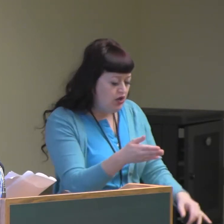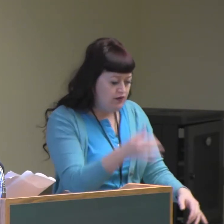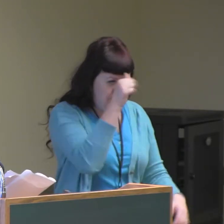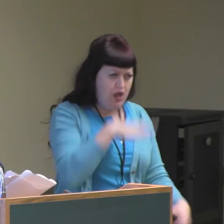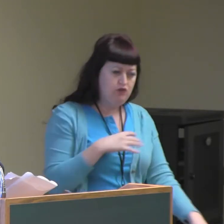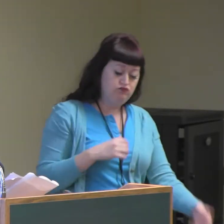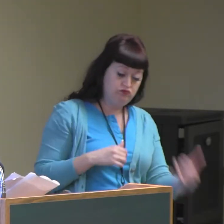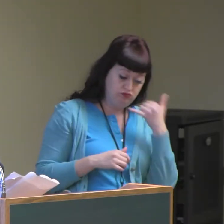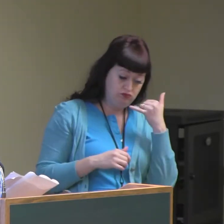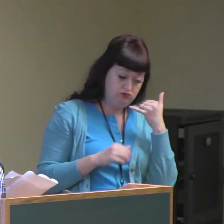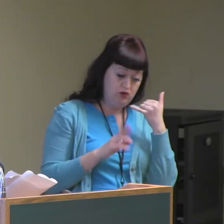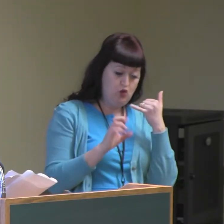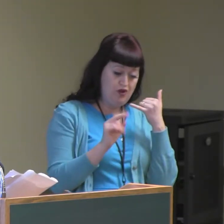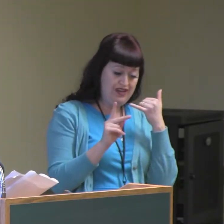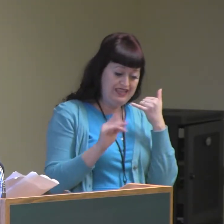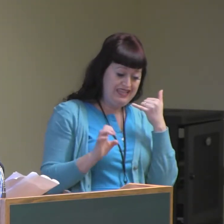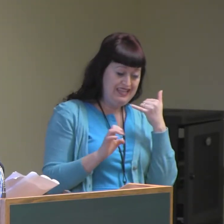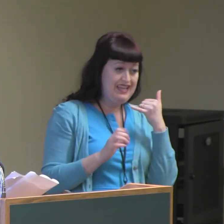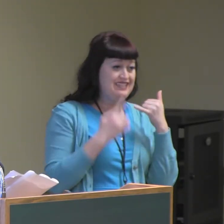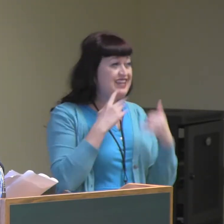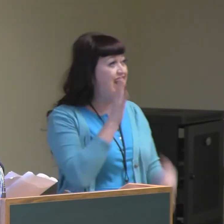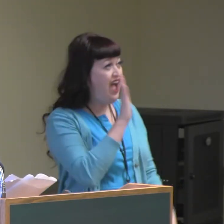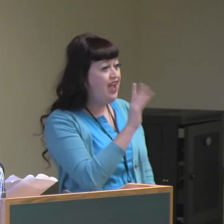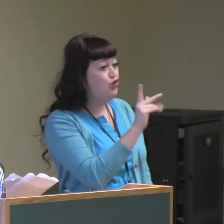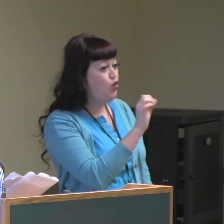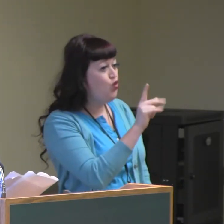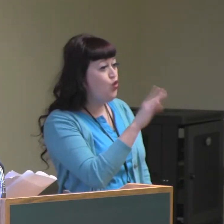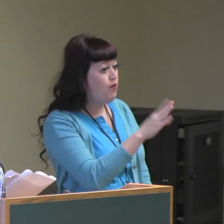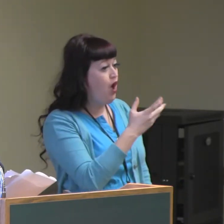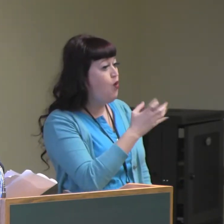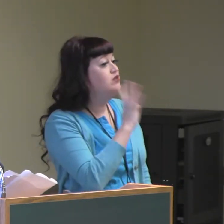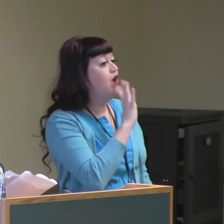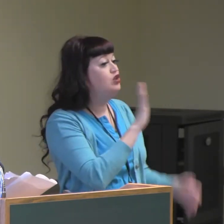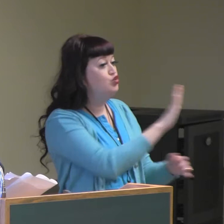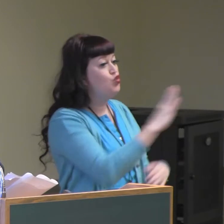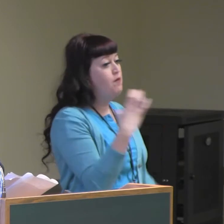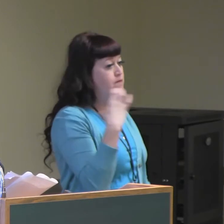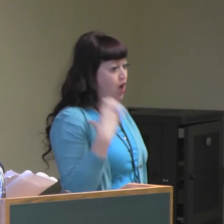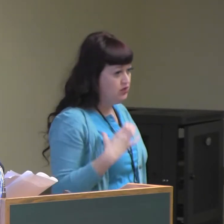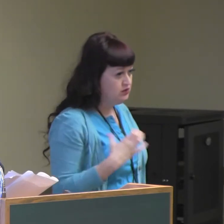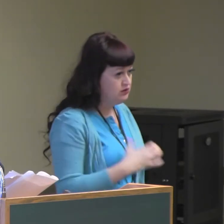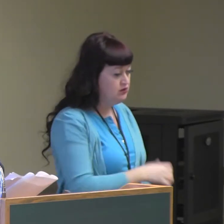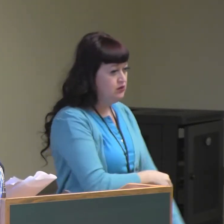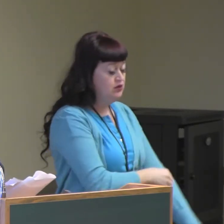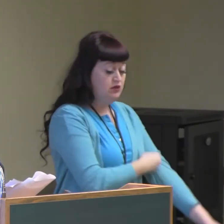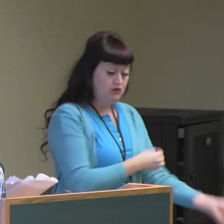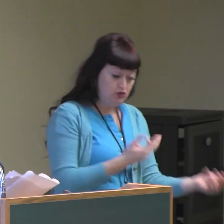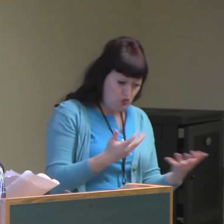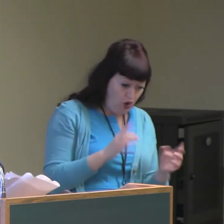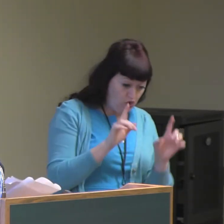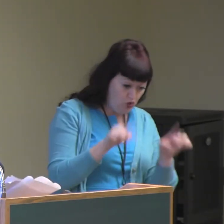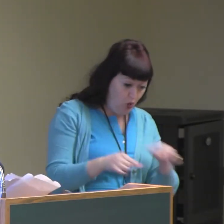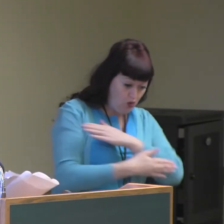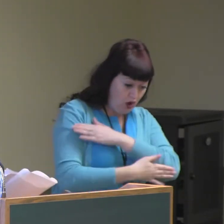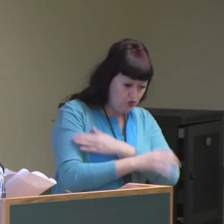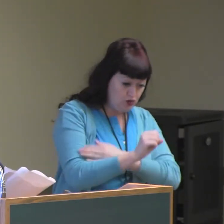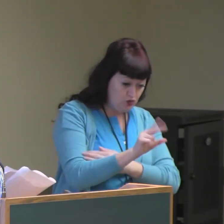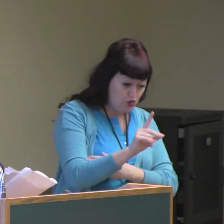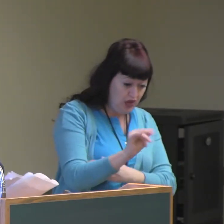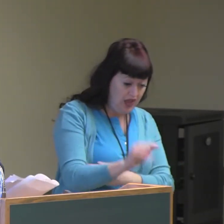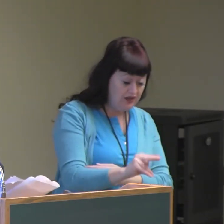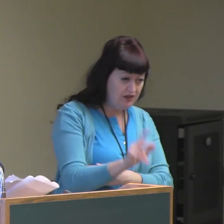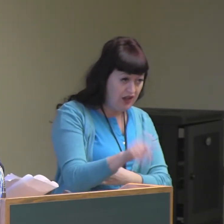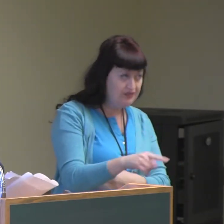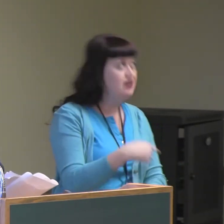said, Maniki. Hi, this is Coco. I want to talk to you about Sudan, I said. Do you want to go Sudan, he asked. Yes,